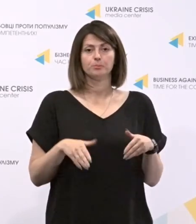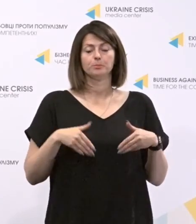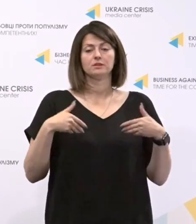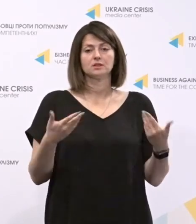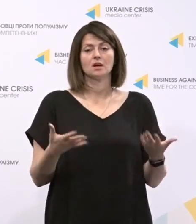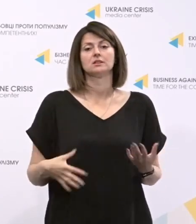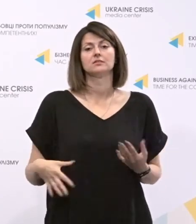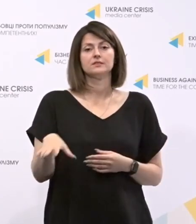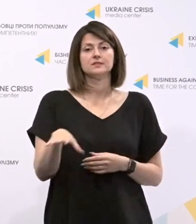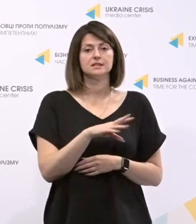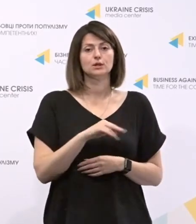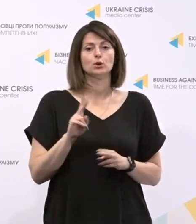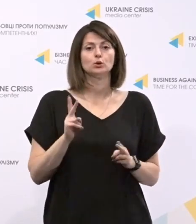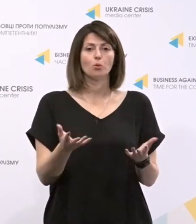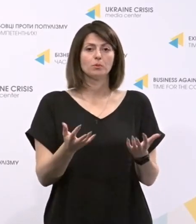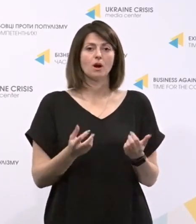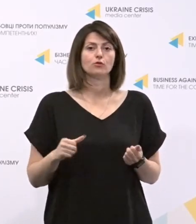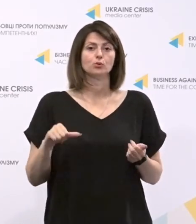Sunday,